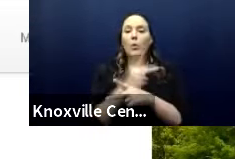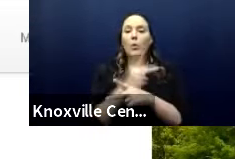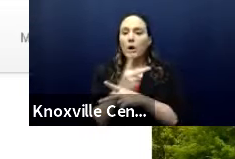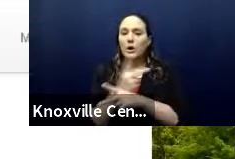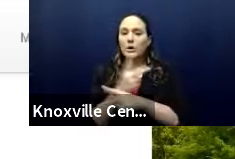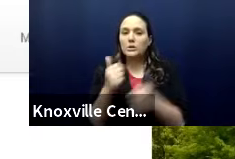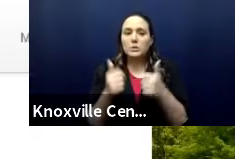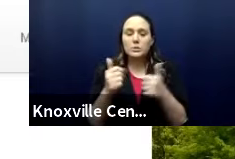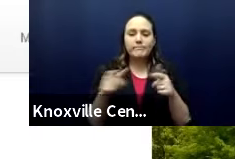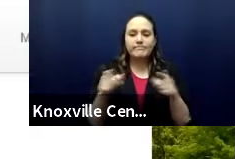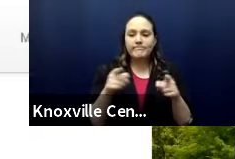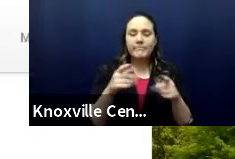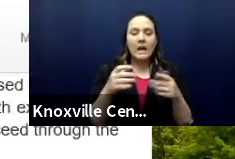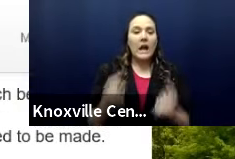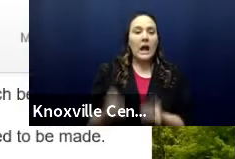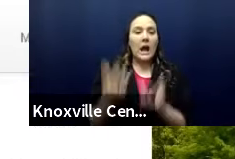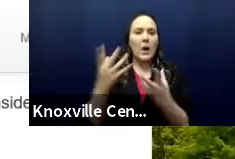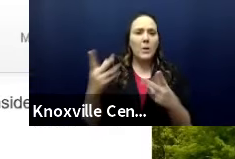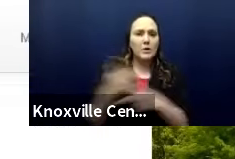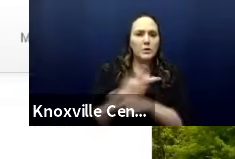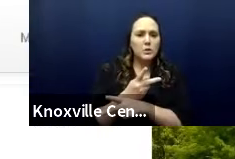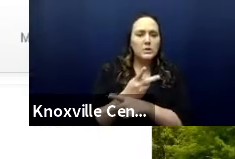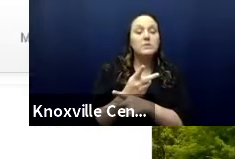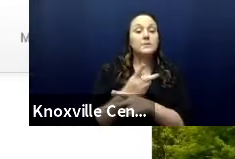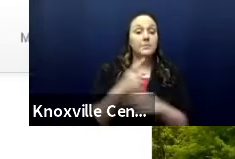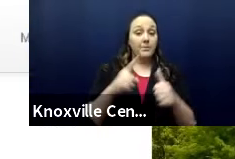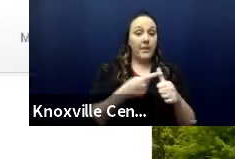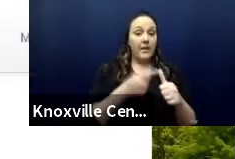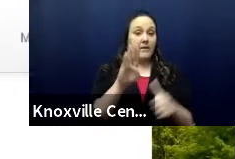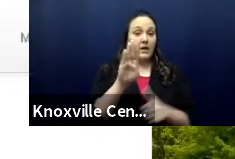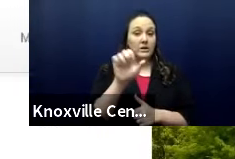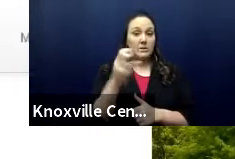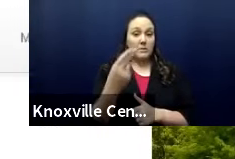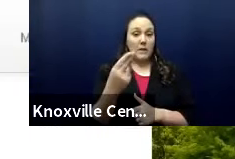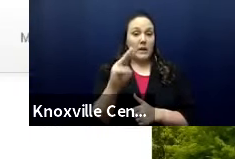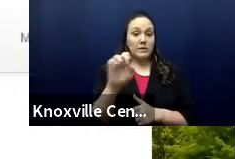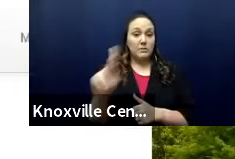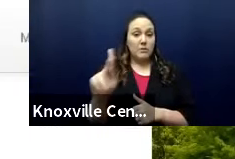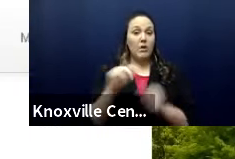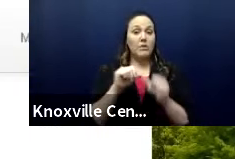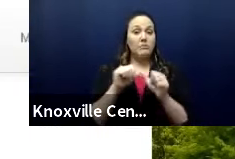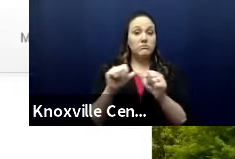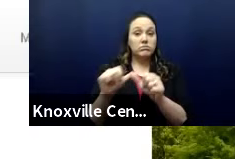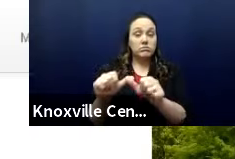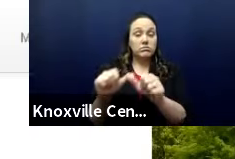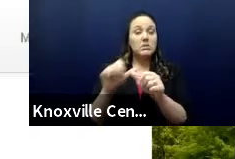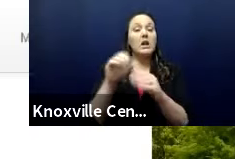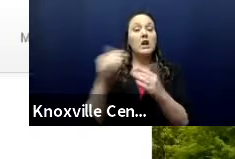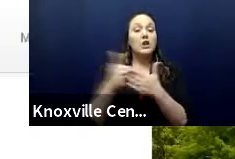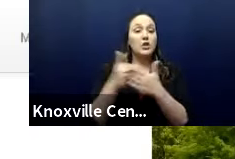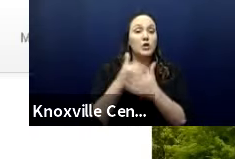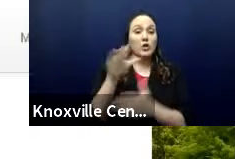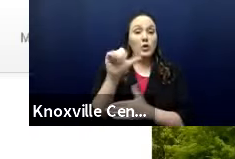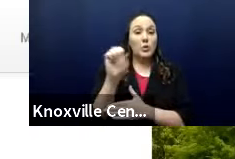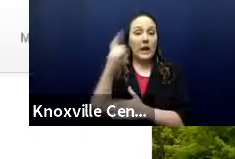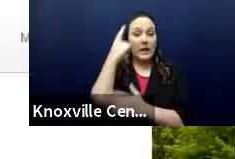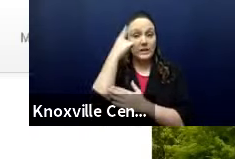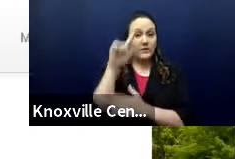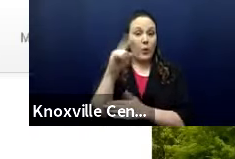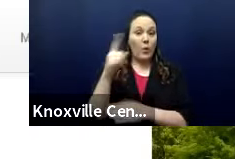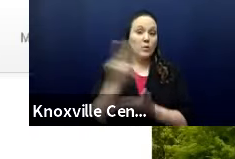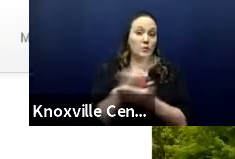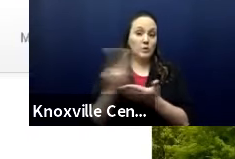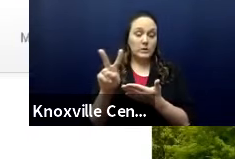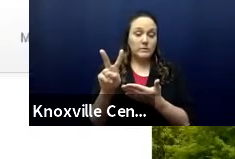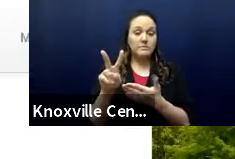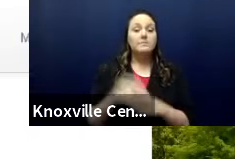how much worse. Moving to the first benchmark, sustained reduction or stability in new cases for 14 days.